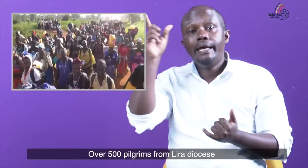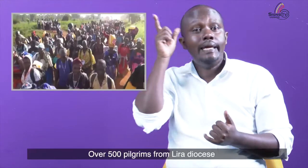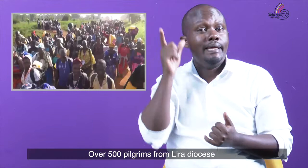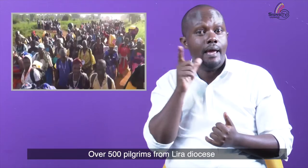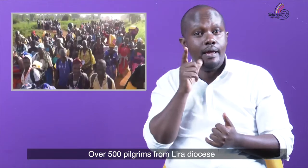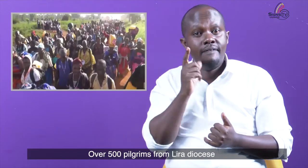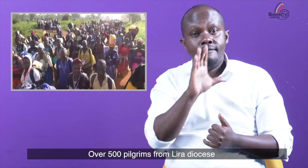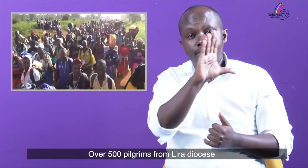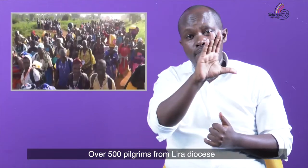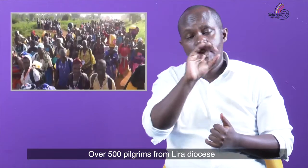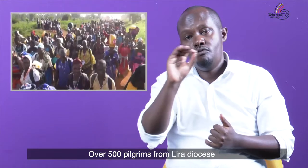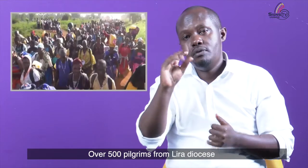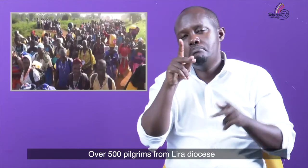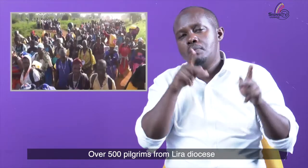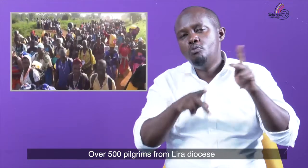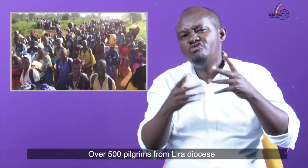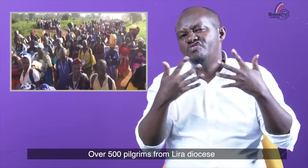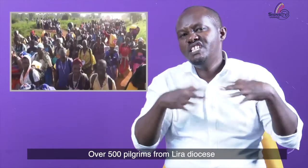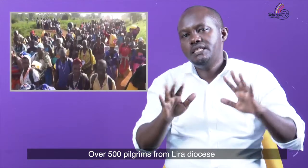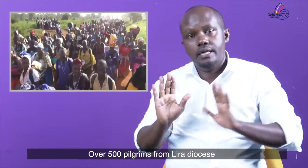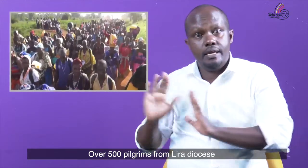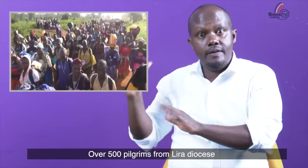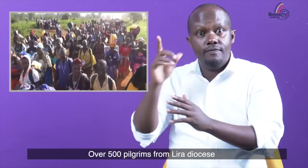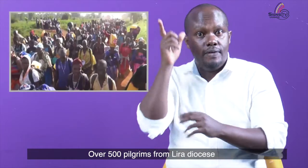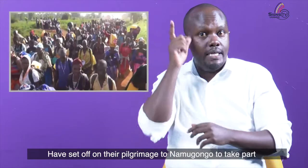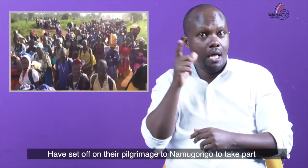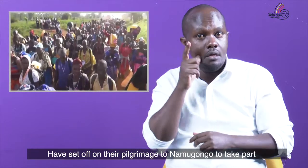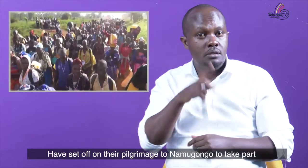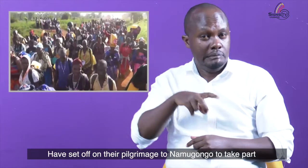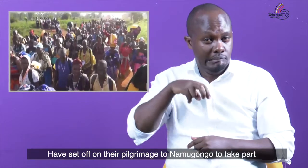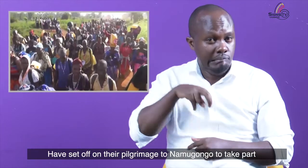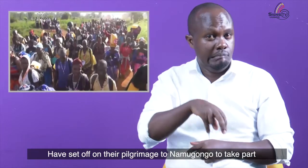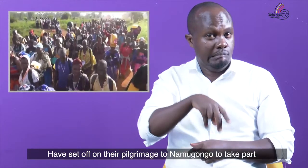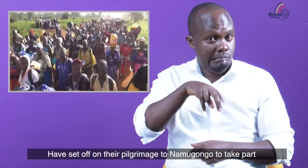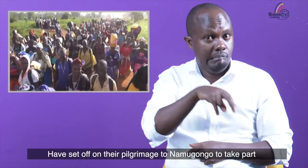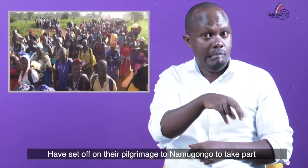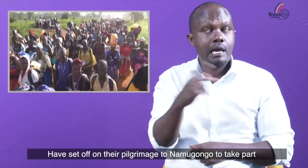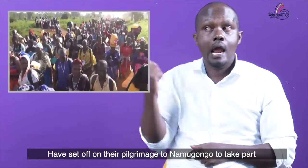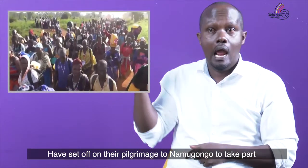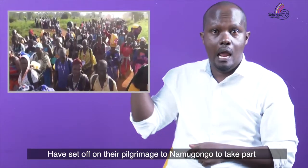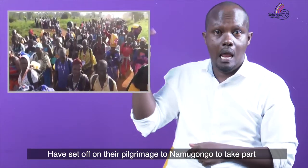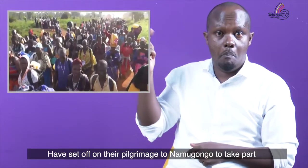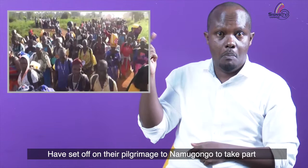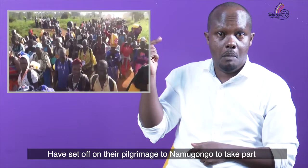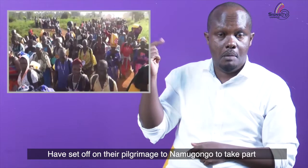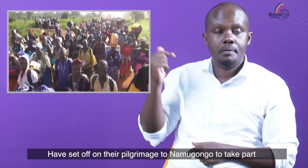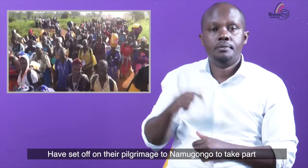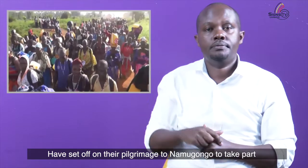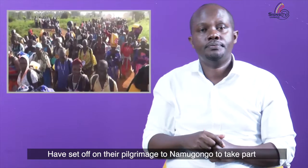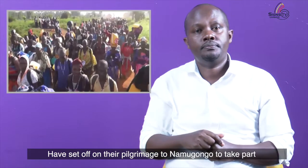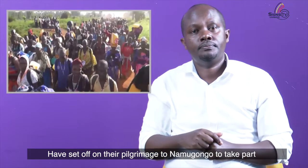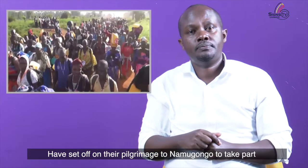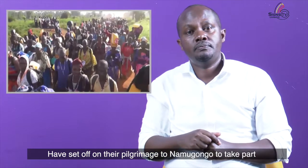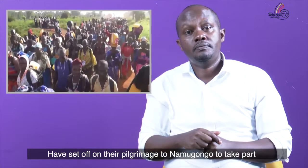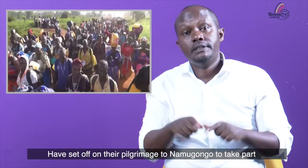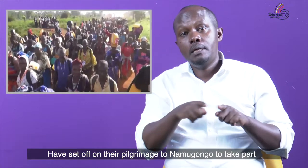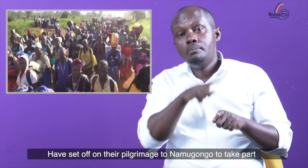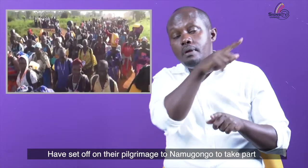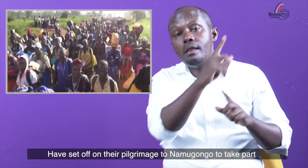Over 500 pilgrims from Lila Diocese have set off on their pilgrimage to Namgongo to